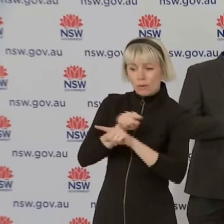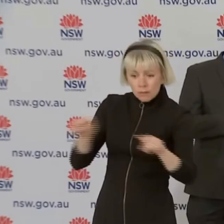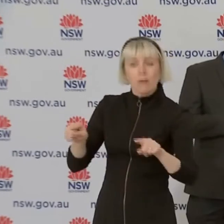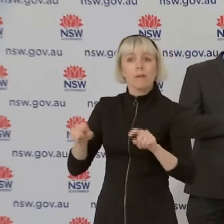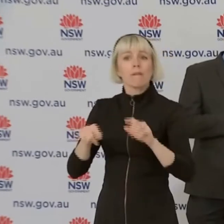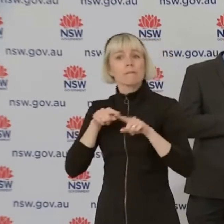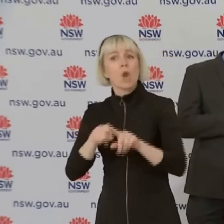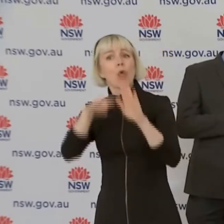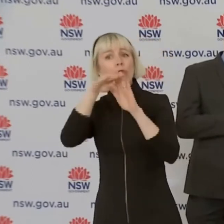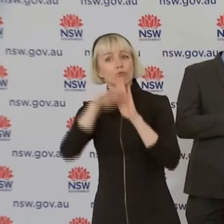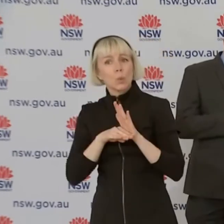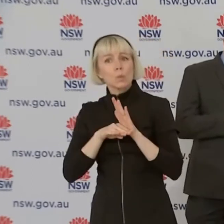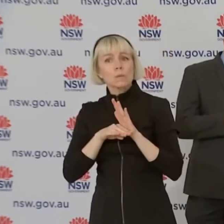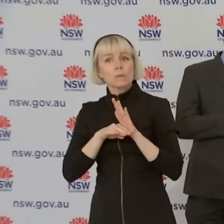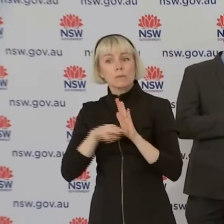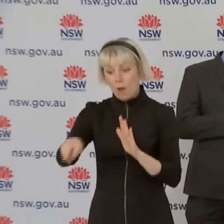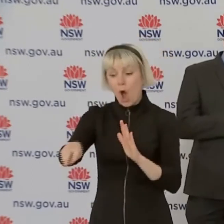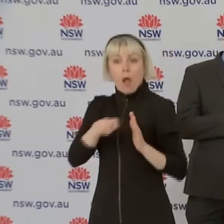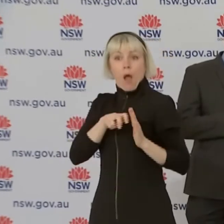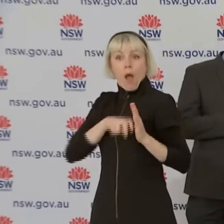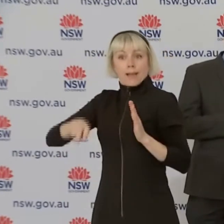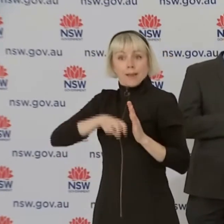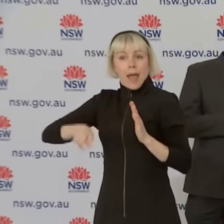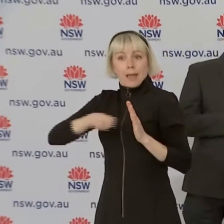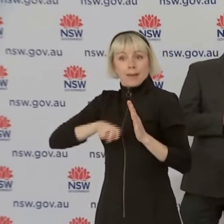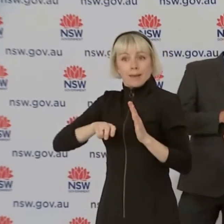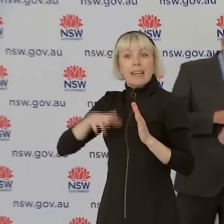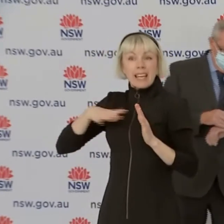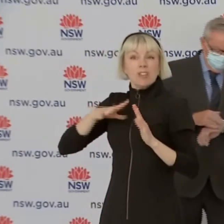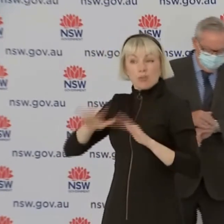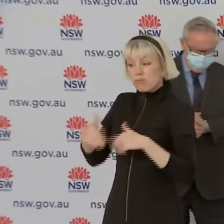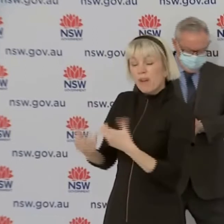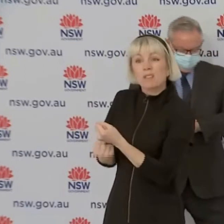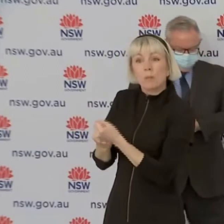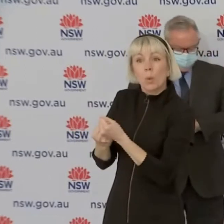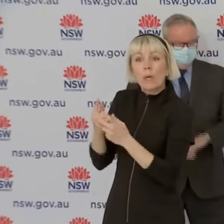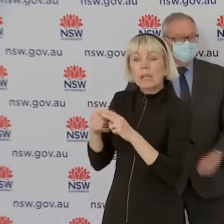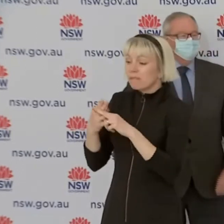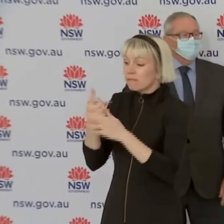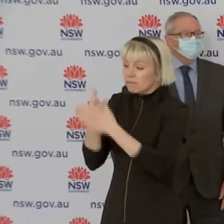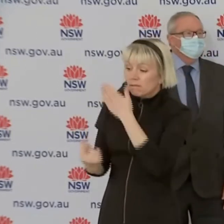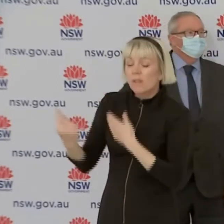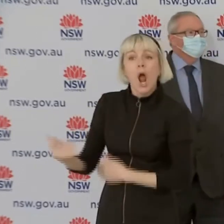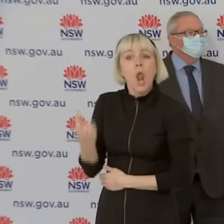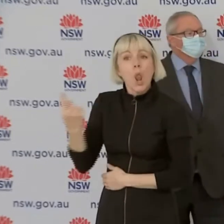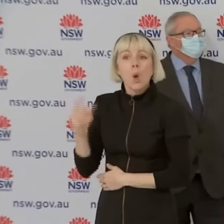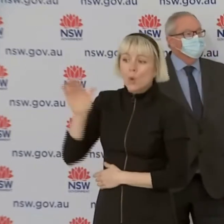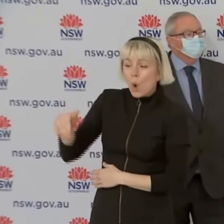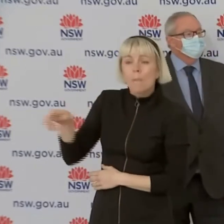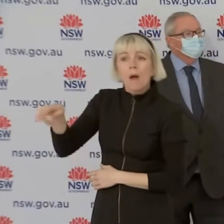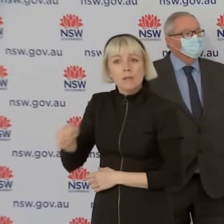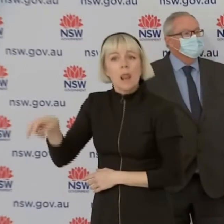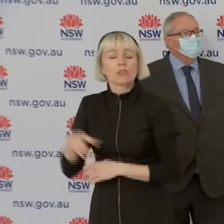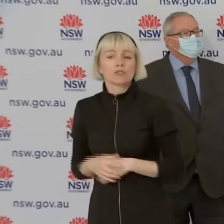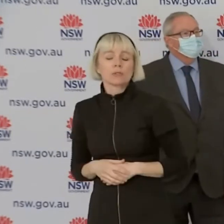staying isolated. We need to support them to be isolated. We need to also make sure that there's no disincentives, which is part of the